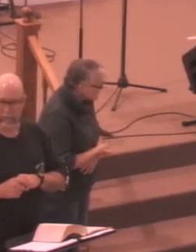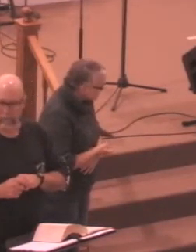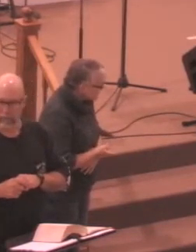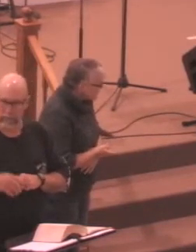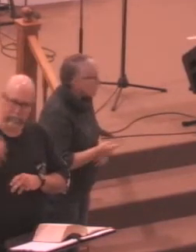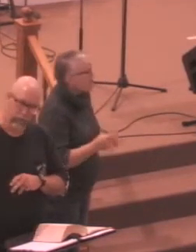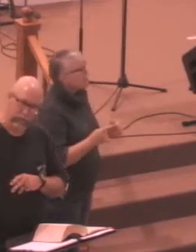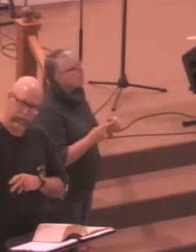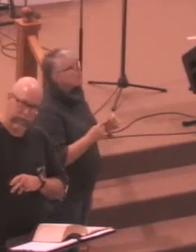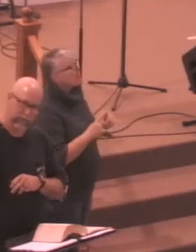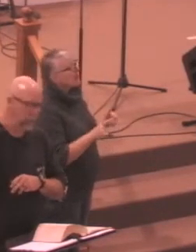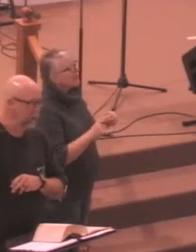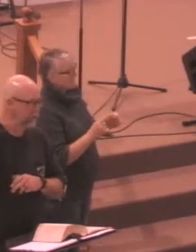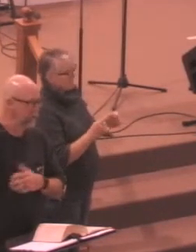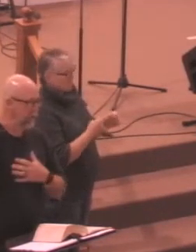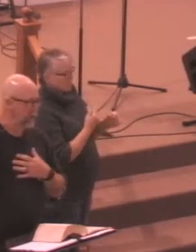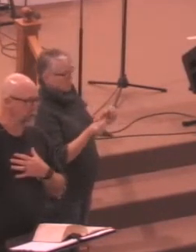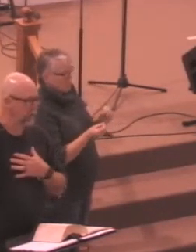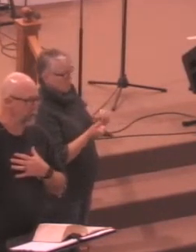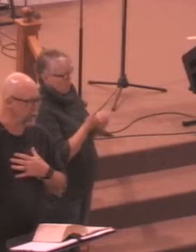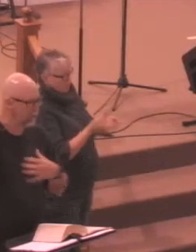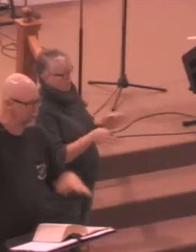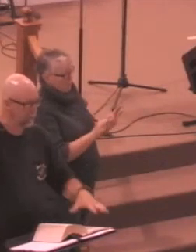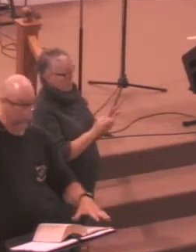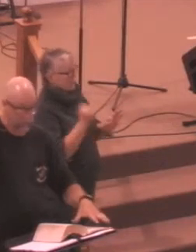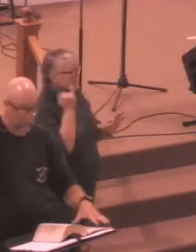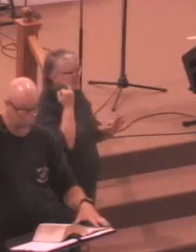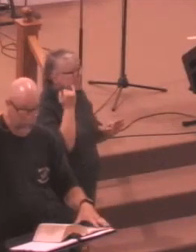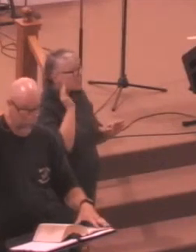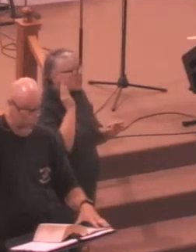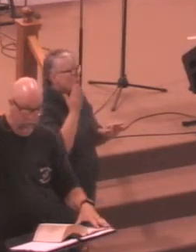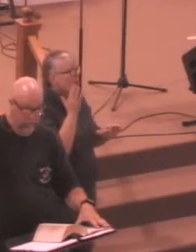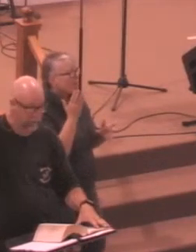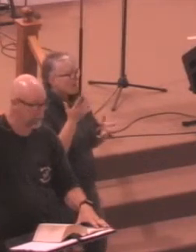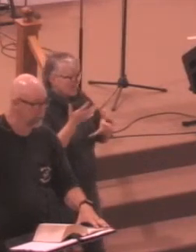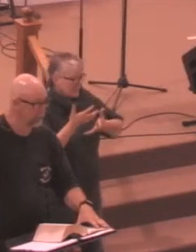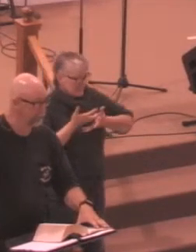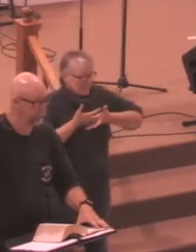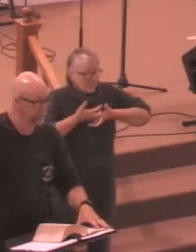But the first and foremost thing, if we'll love God with all,